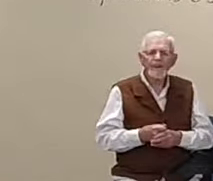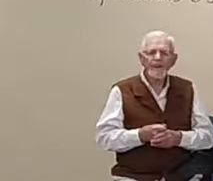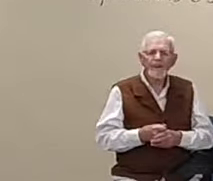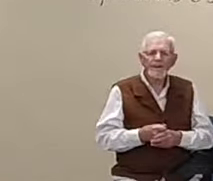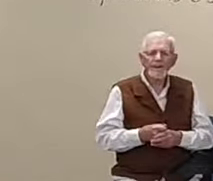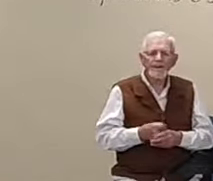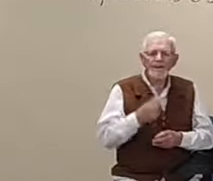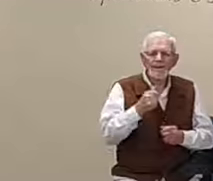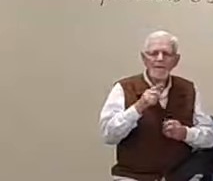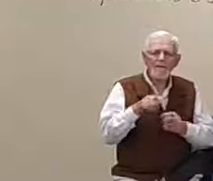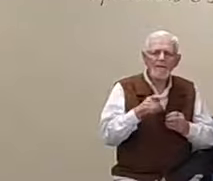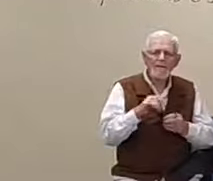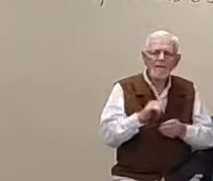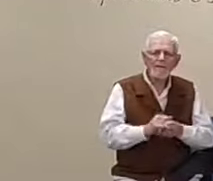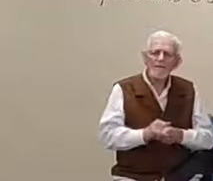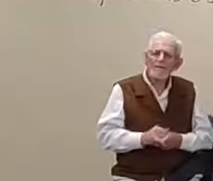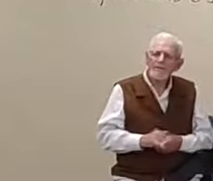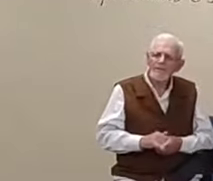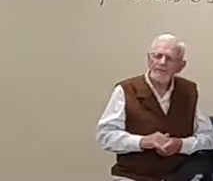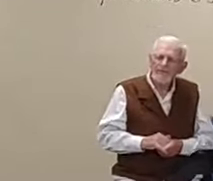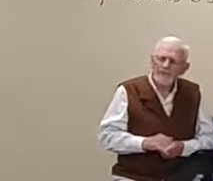da-da-da, whatever I've left out.